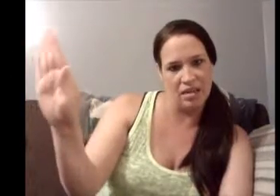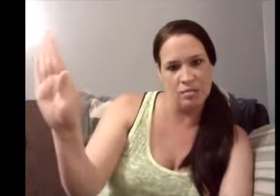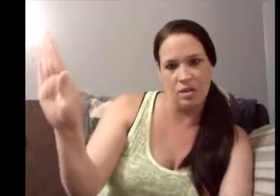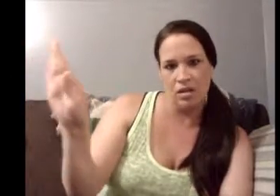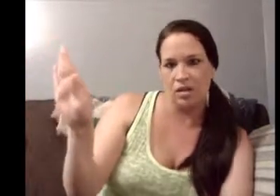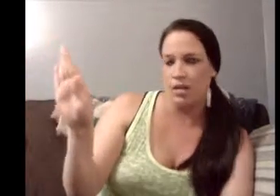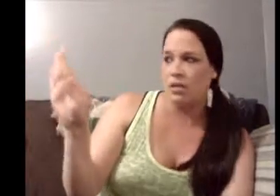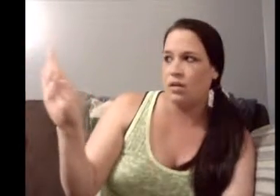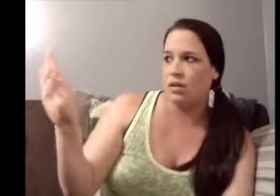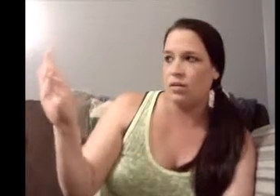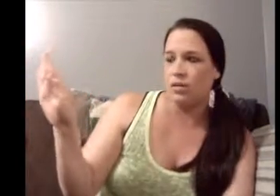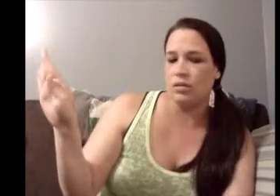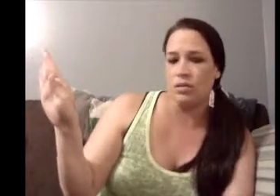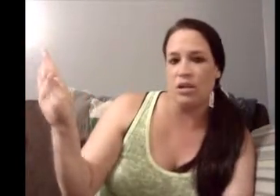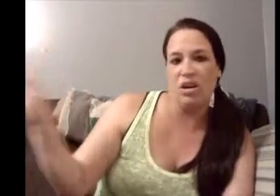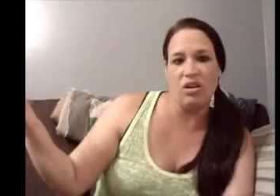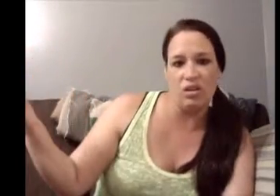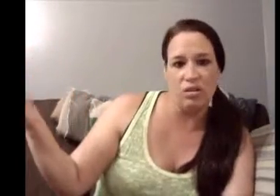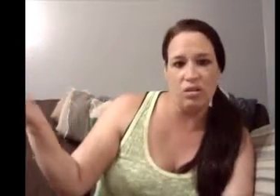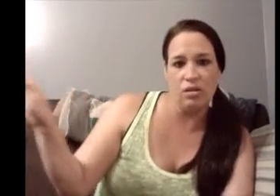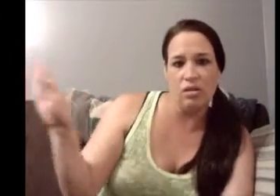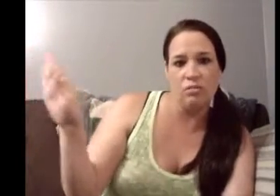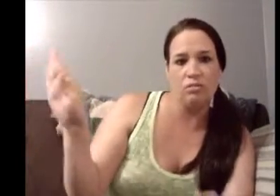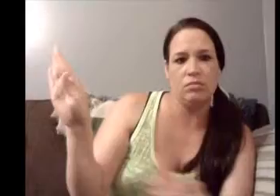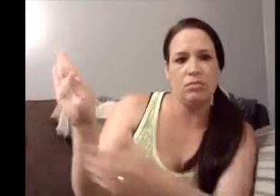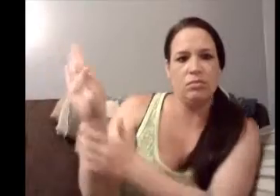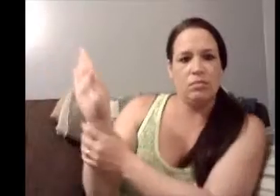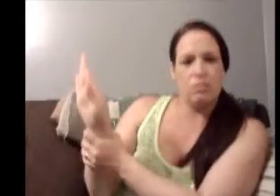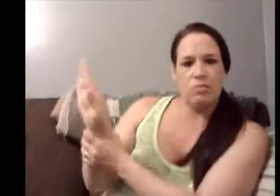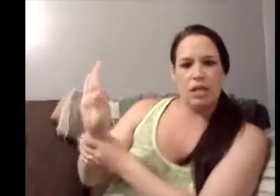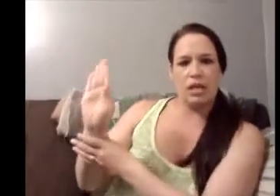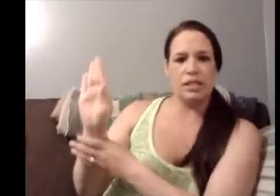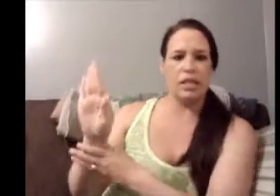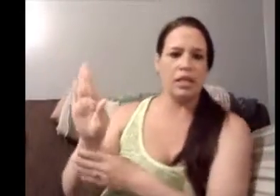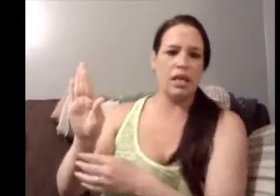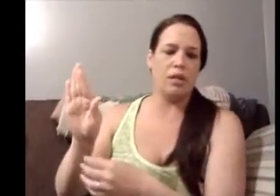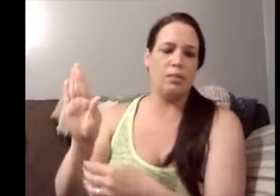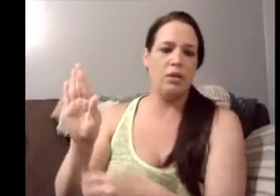him or her. Can't stay in the camera.